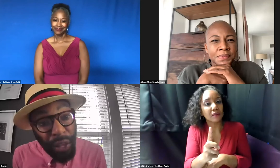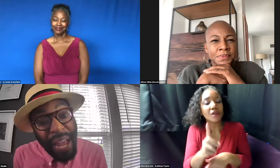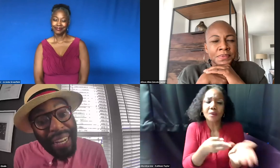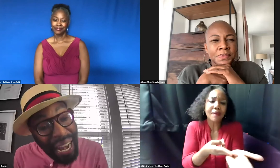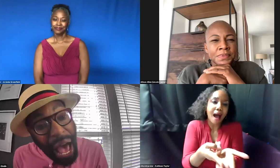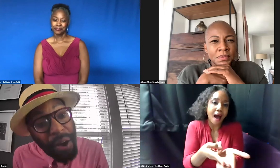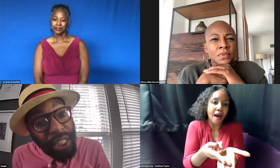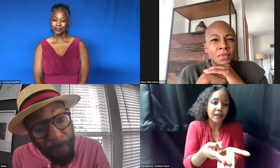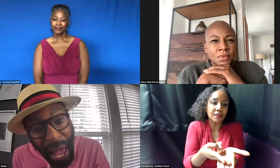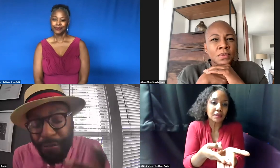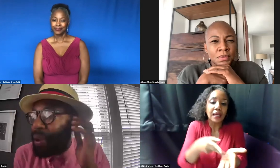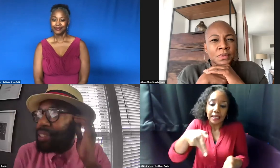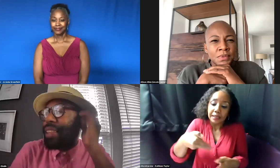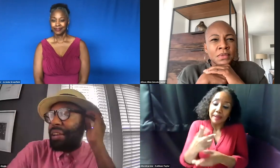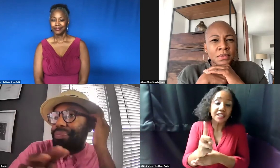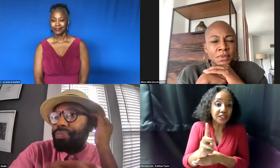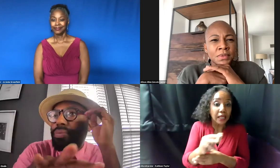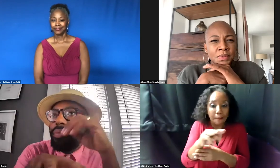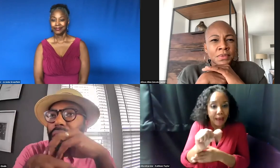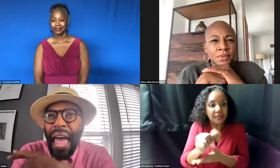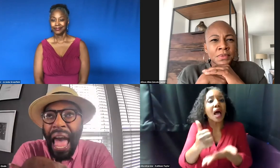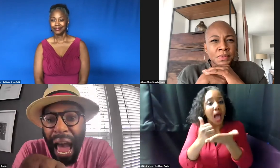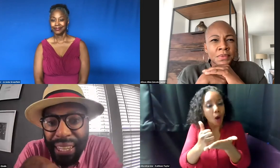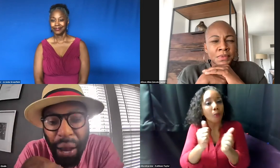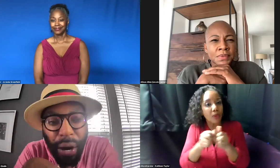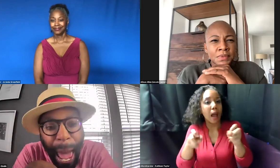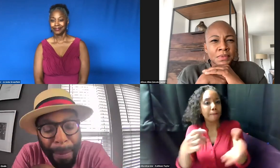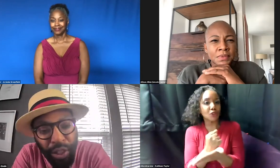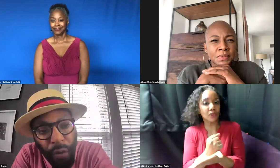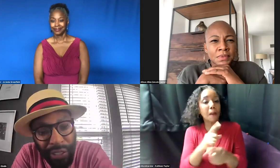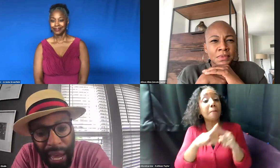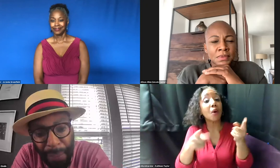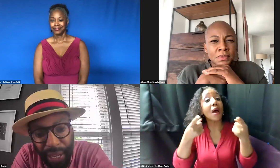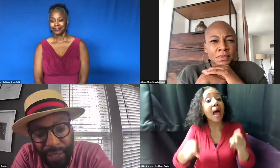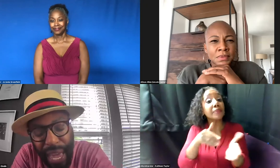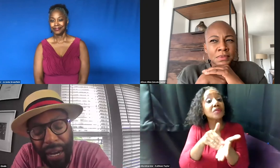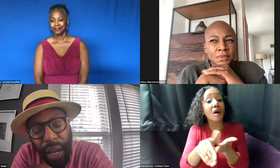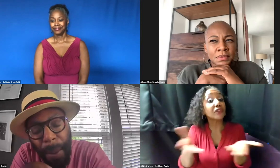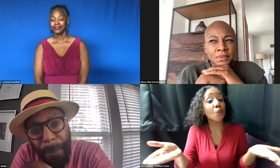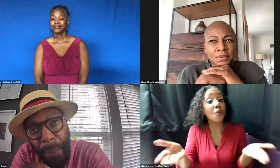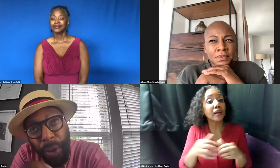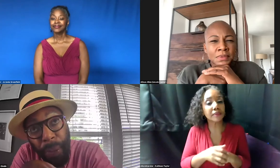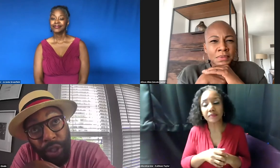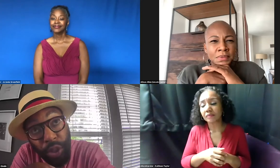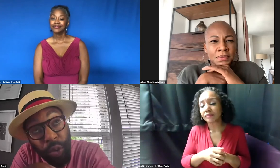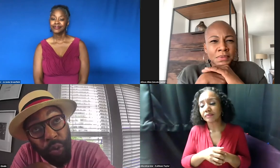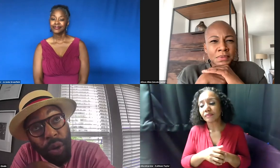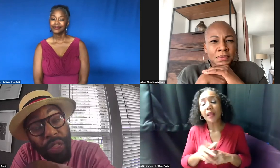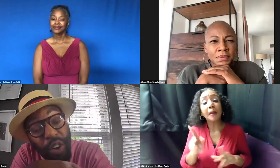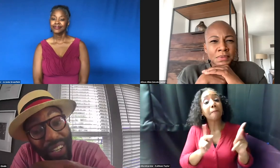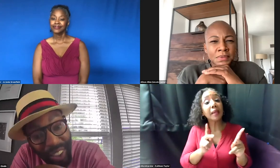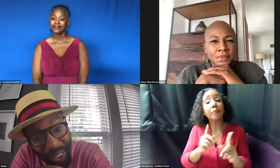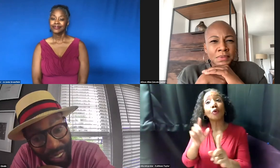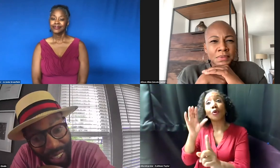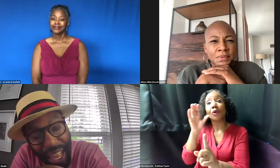honest with the fact that it allows us the platform. Here's the thing. I think that what happens oftentimes is that people pursue